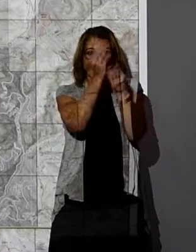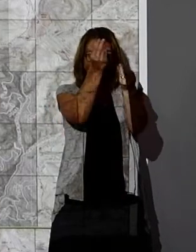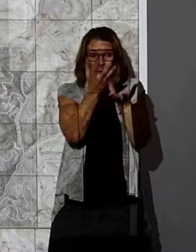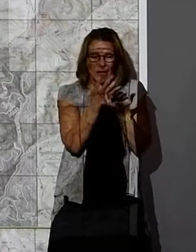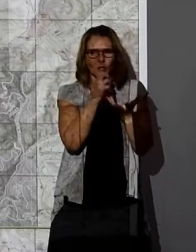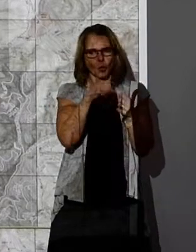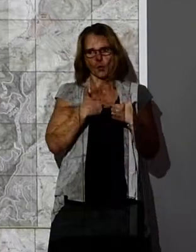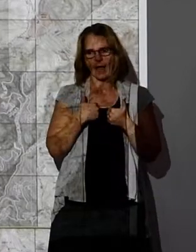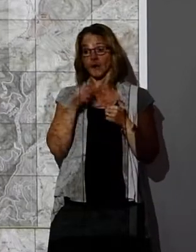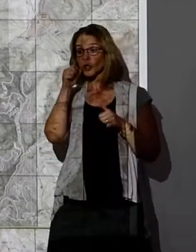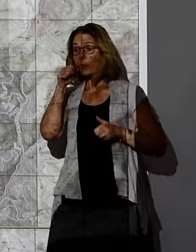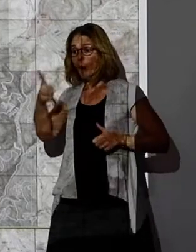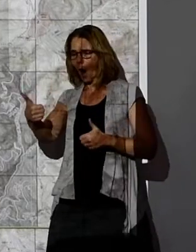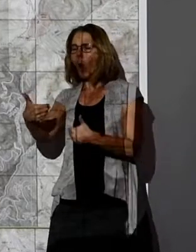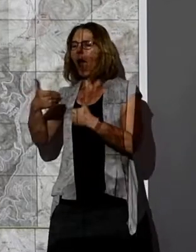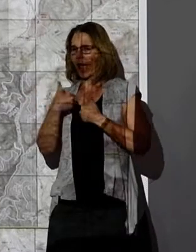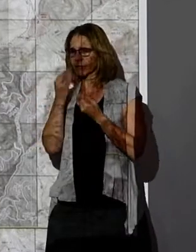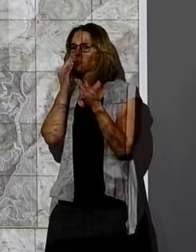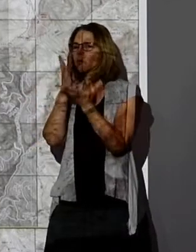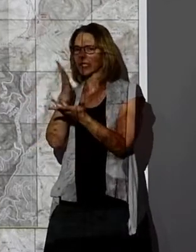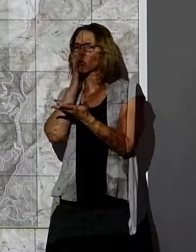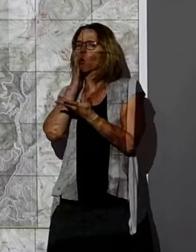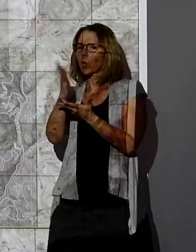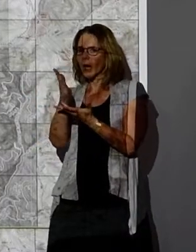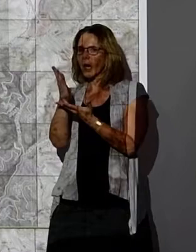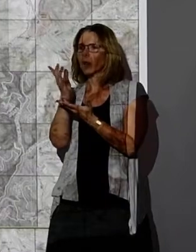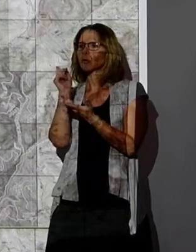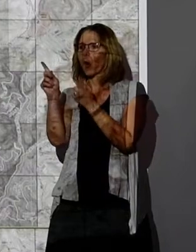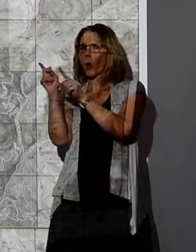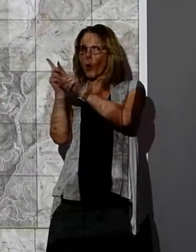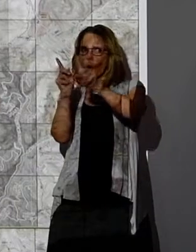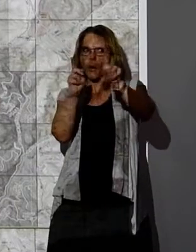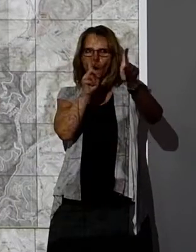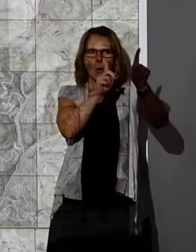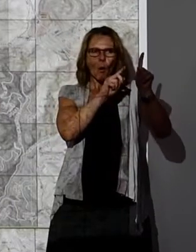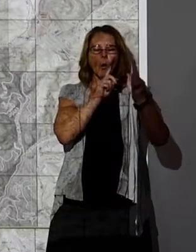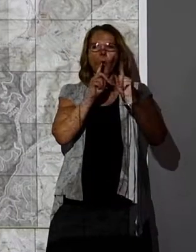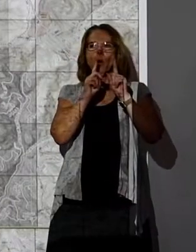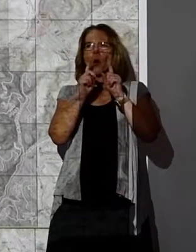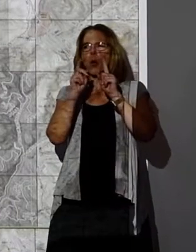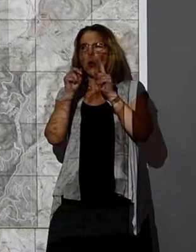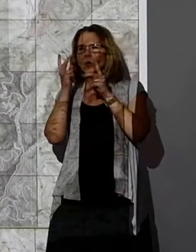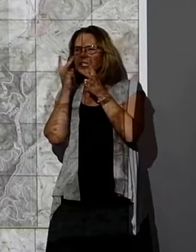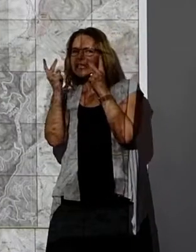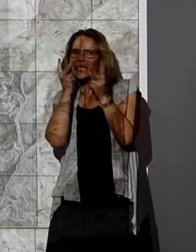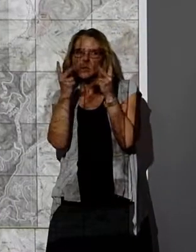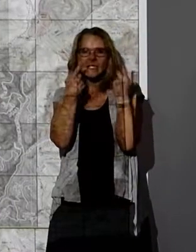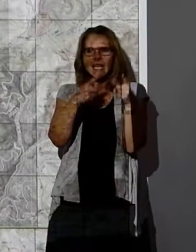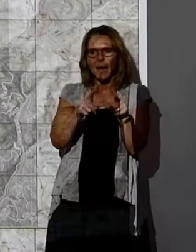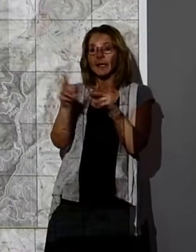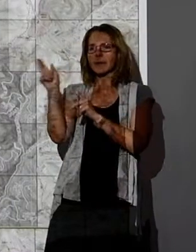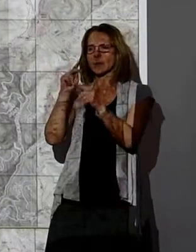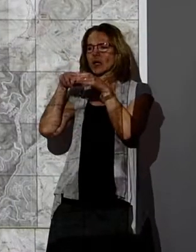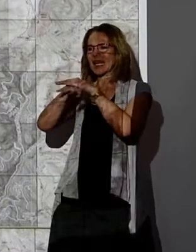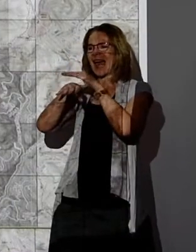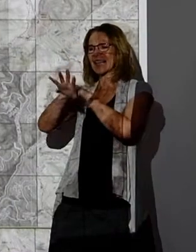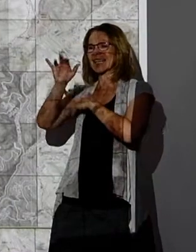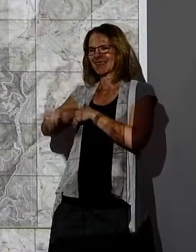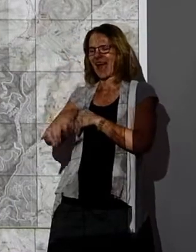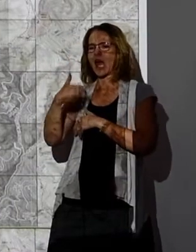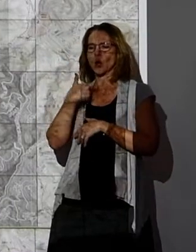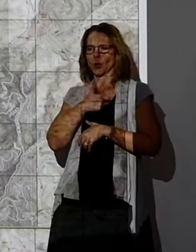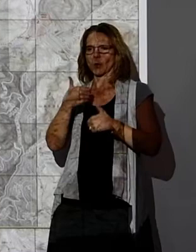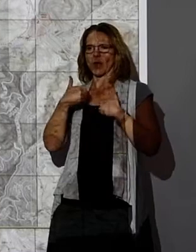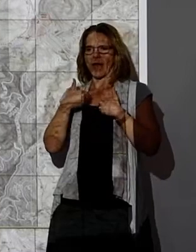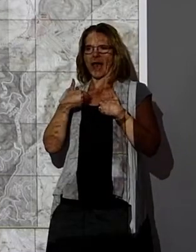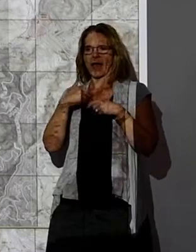Tomorrow, absolutely, that's when we're gonna start going door to door again and finding out what's going on, and people can access that, and we'll probably run